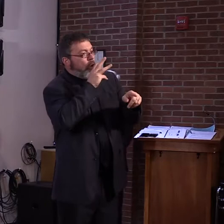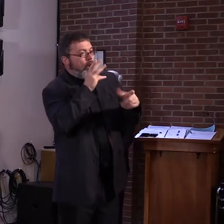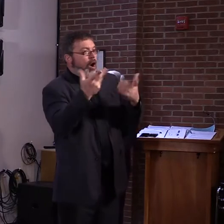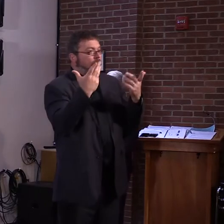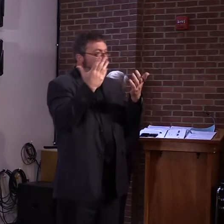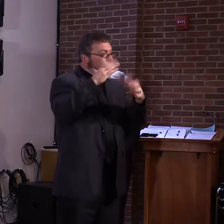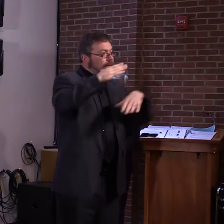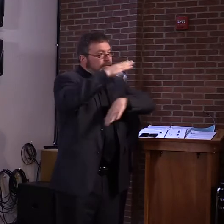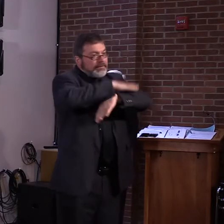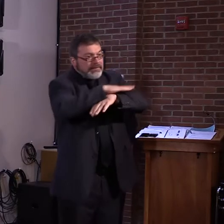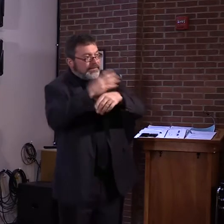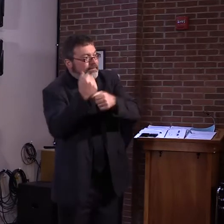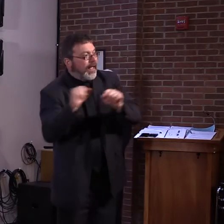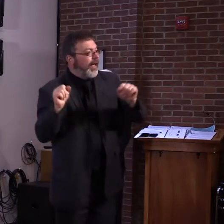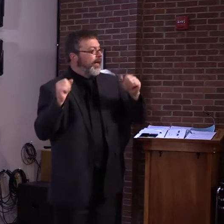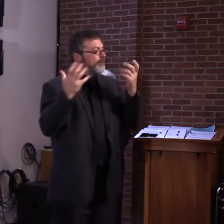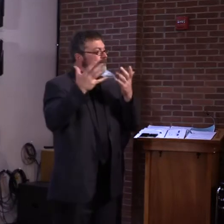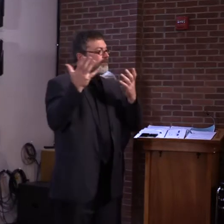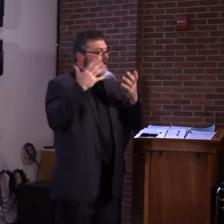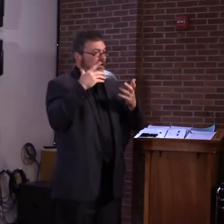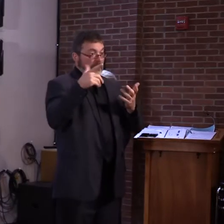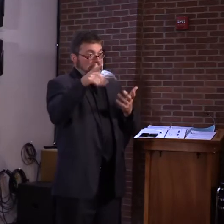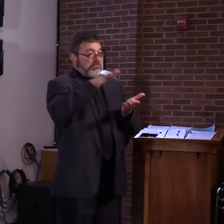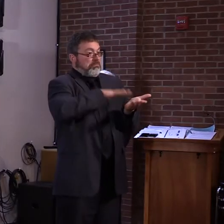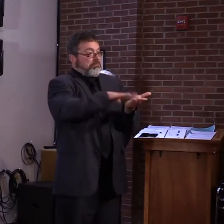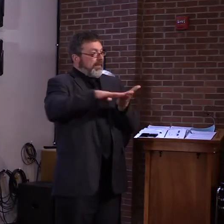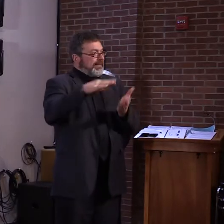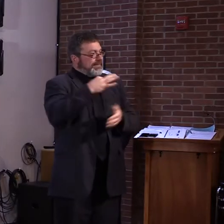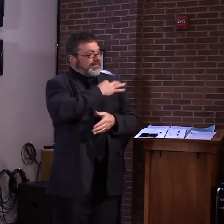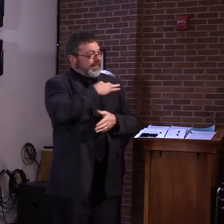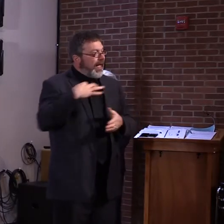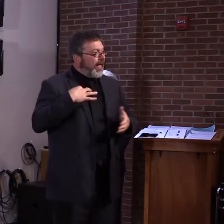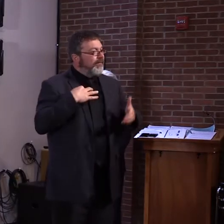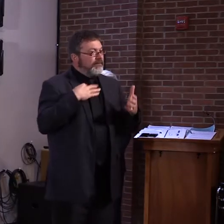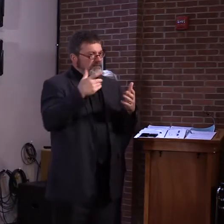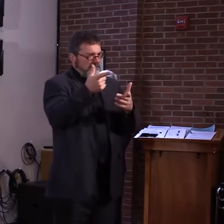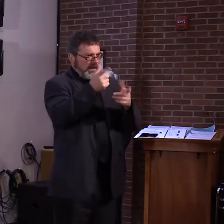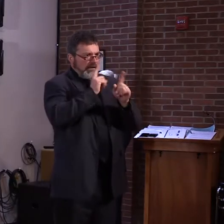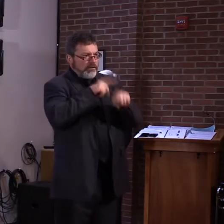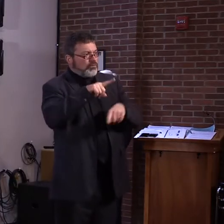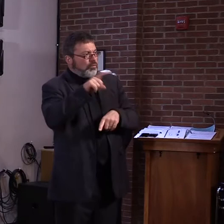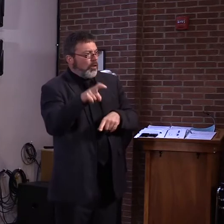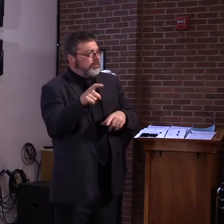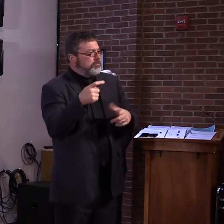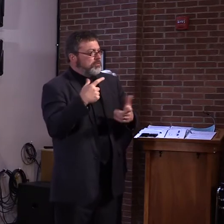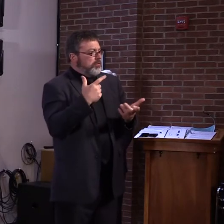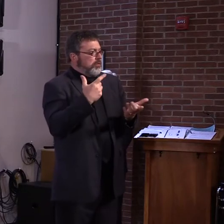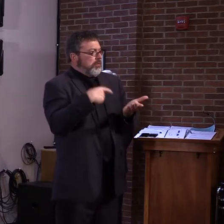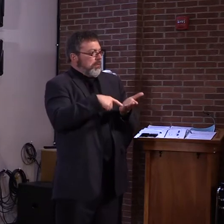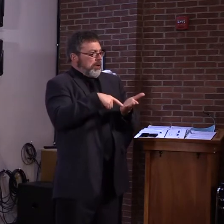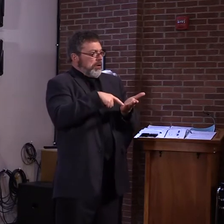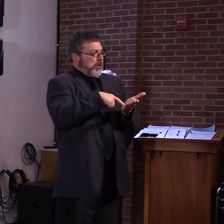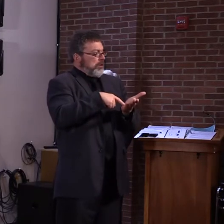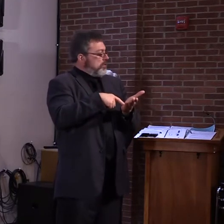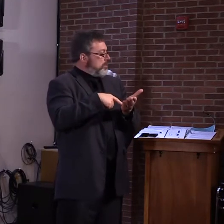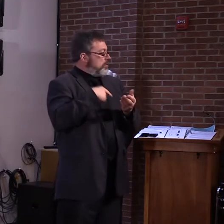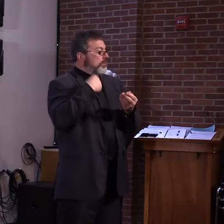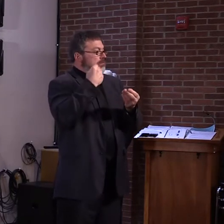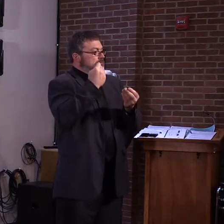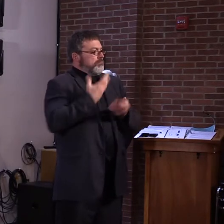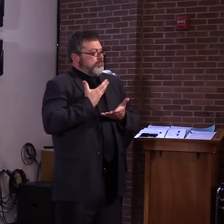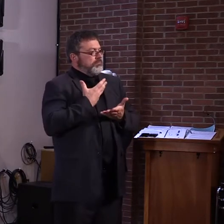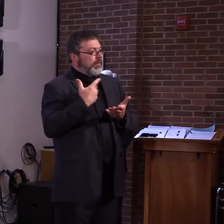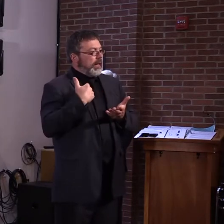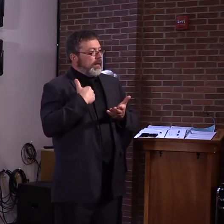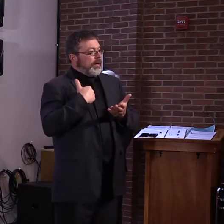able to answer some of those questions and to provide the information to us. But getting back to your initial question, if there's